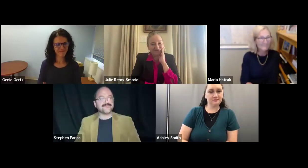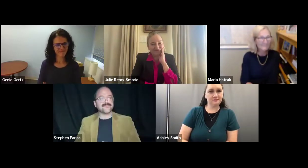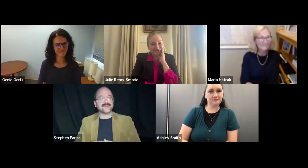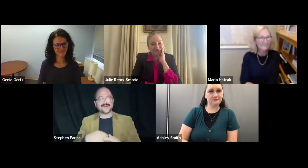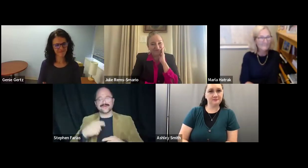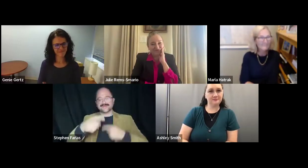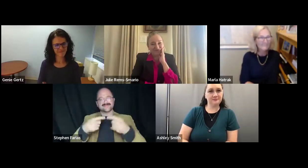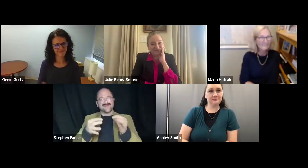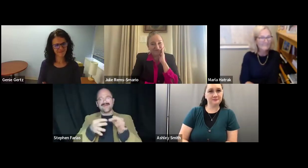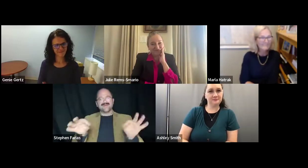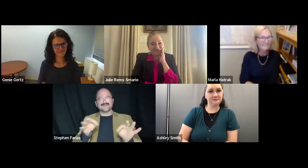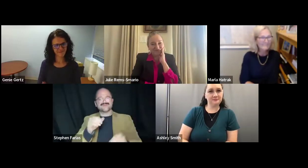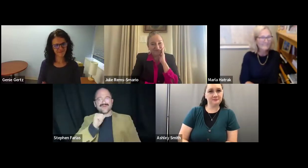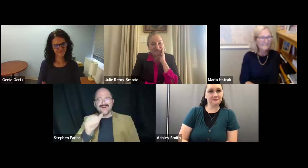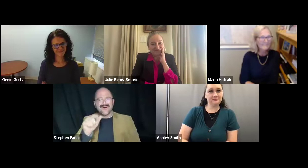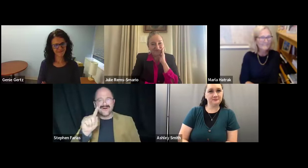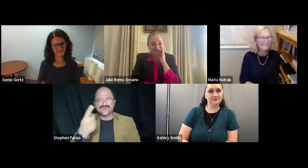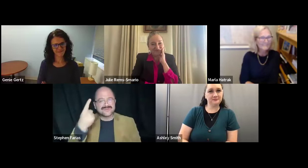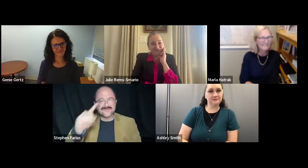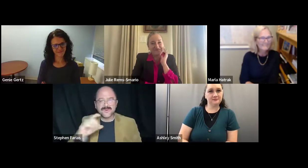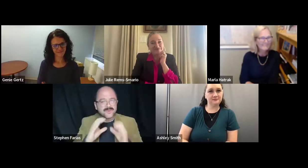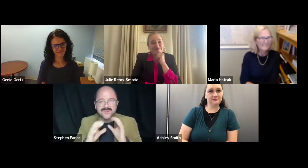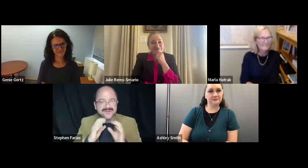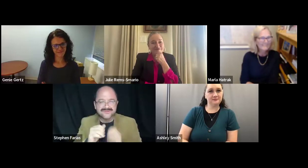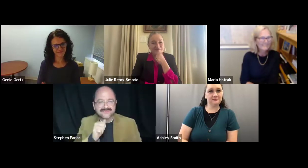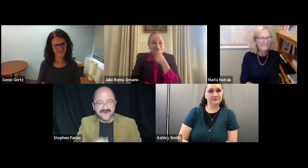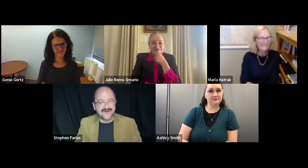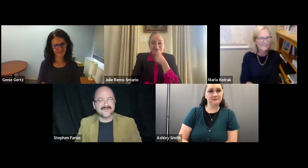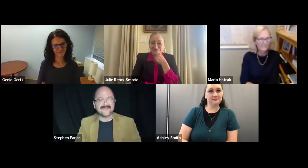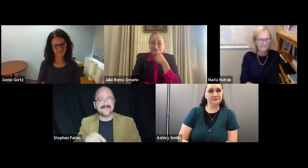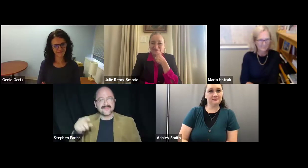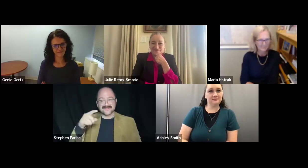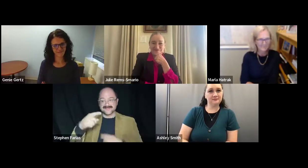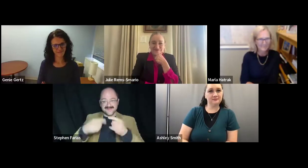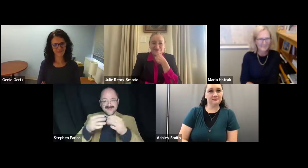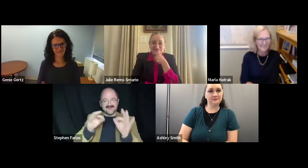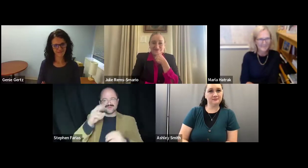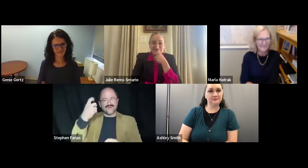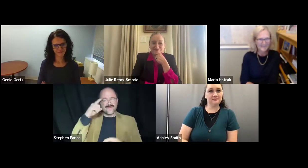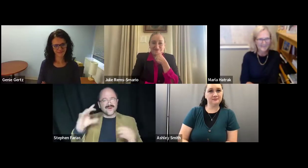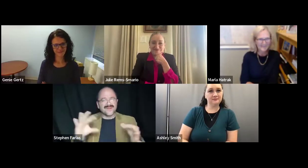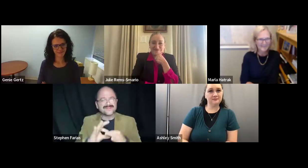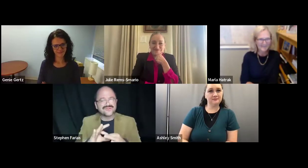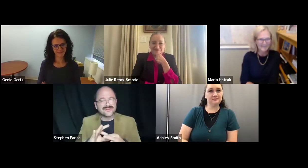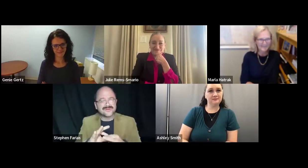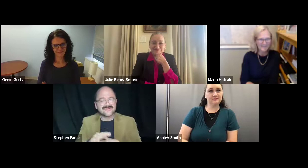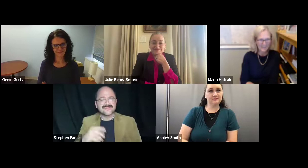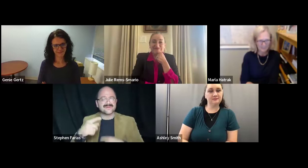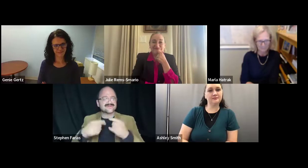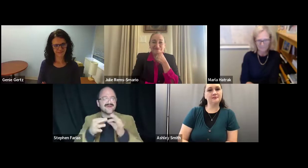decades. One of her sayings is that sign language is not just for communication. Sign language is